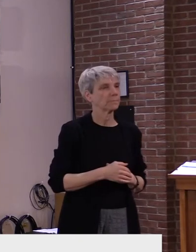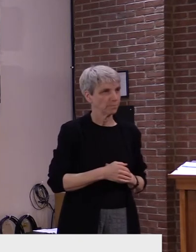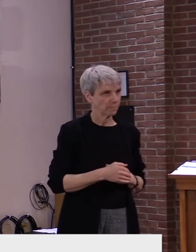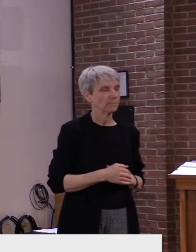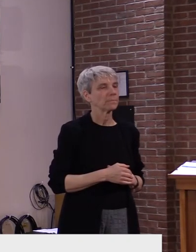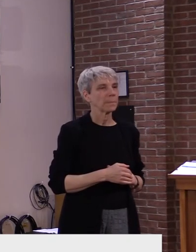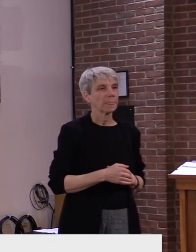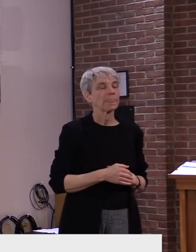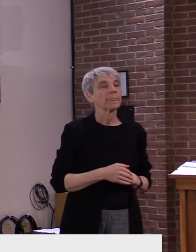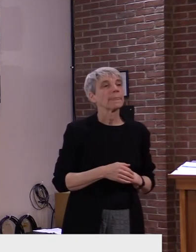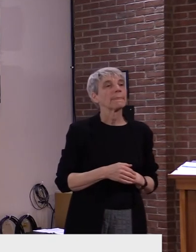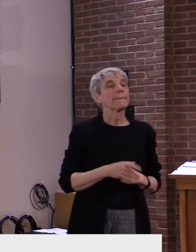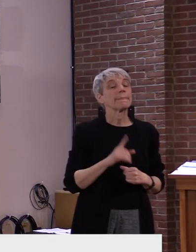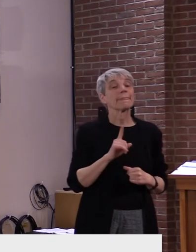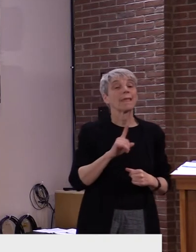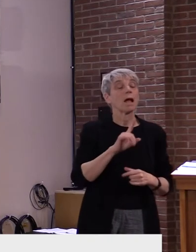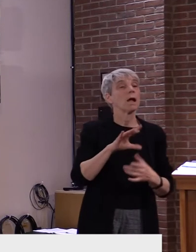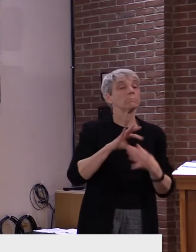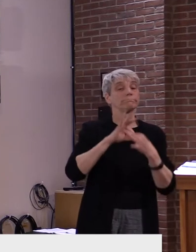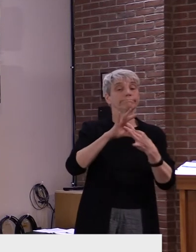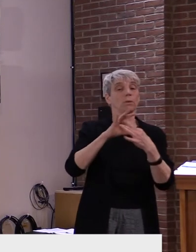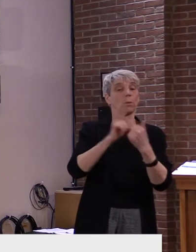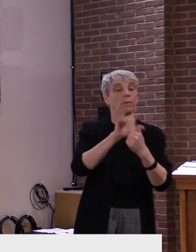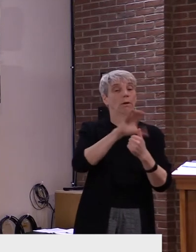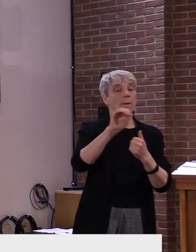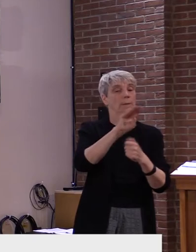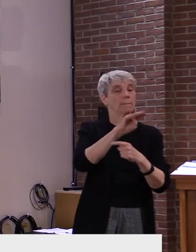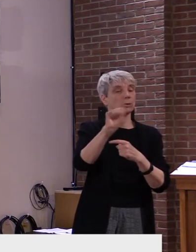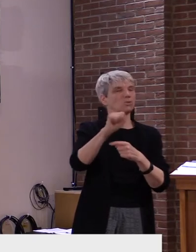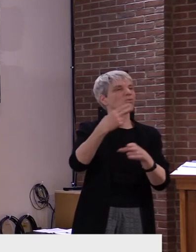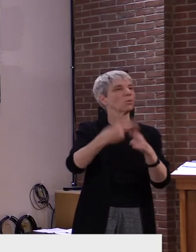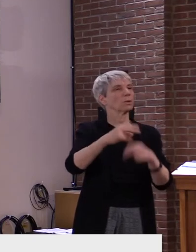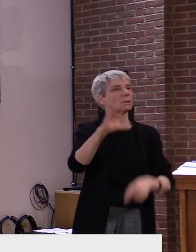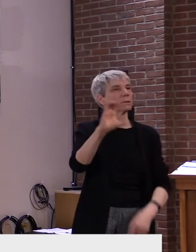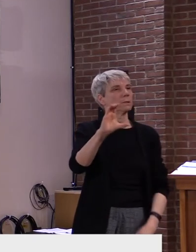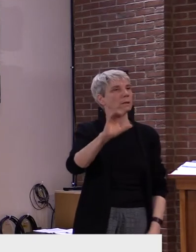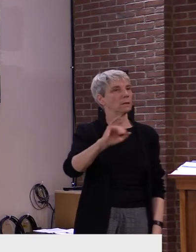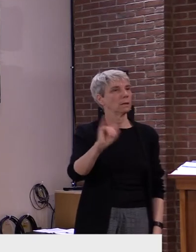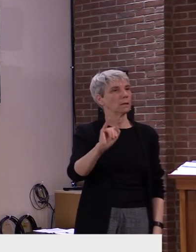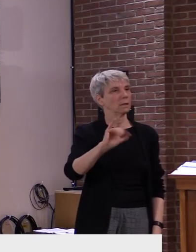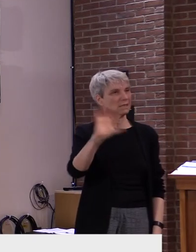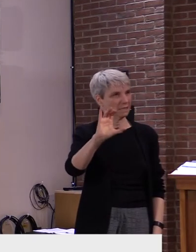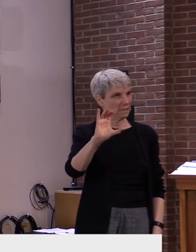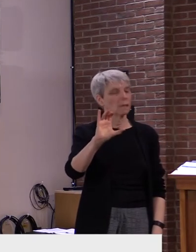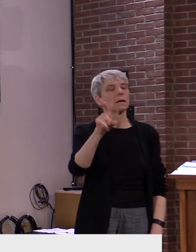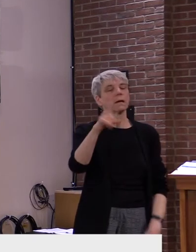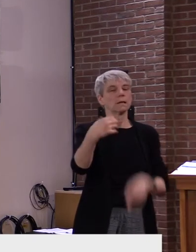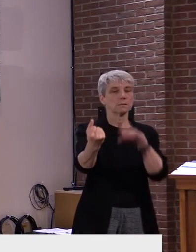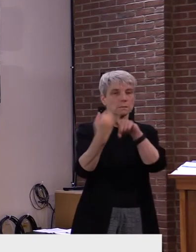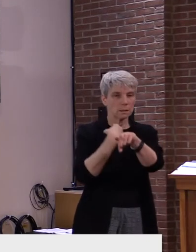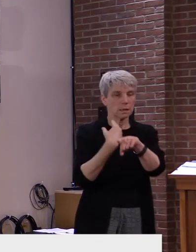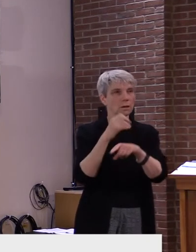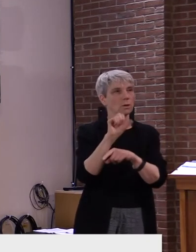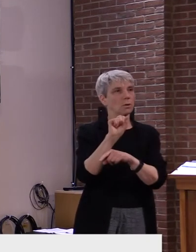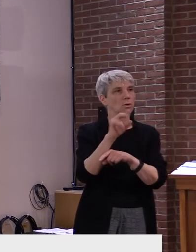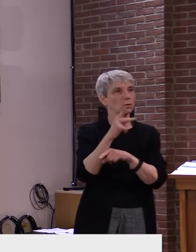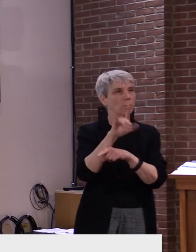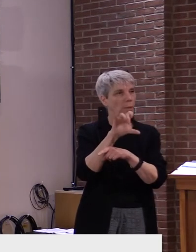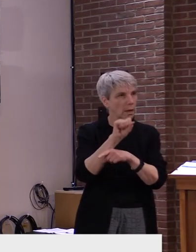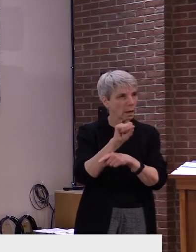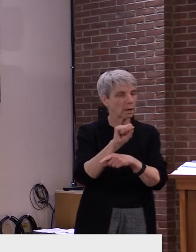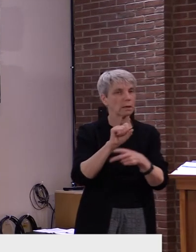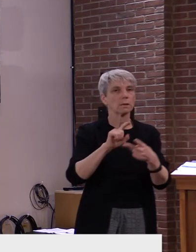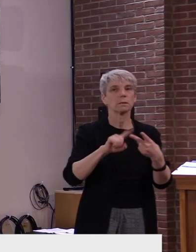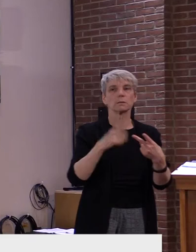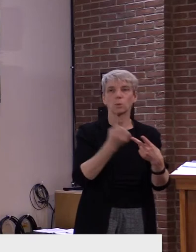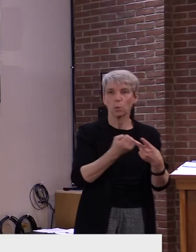partnership with CIC is making sure we have the supplies, making sure that we have the equipment, making